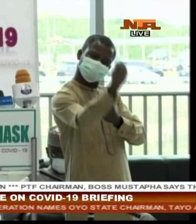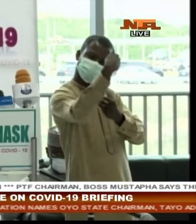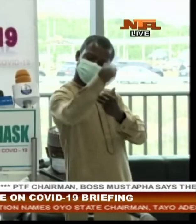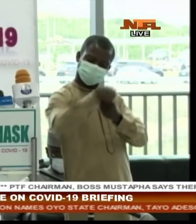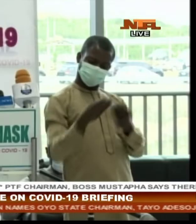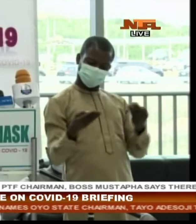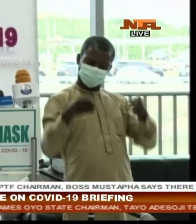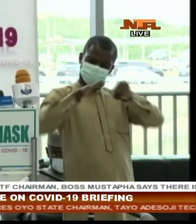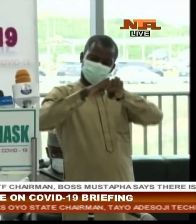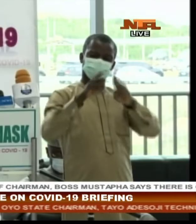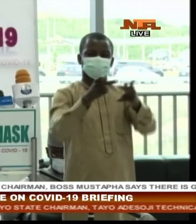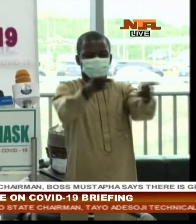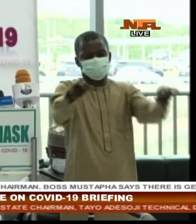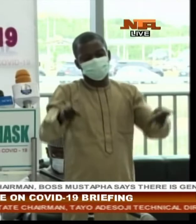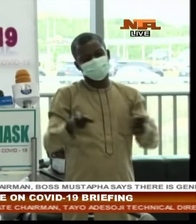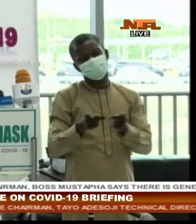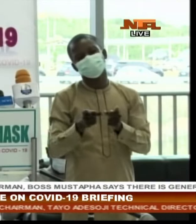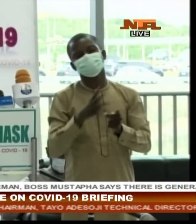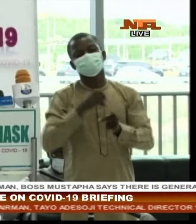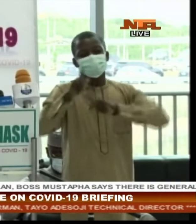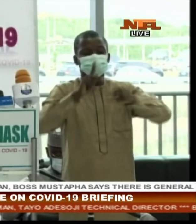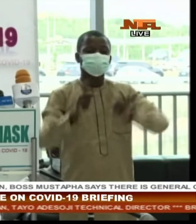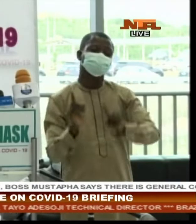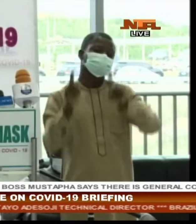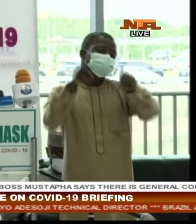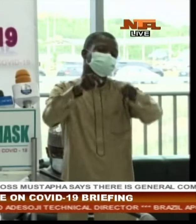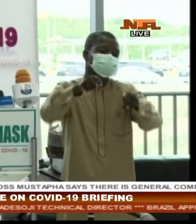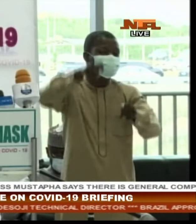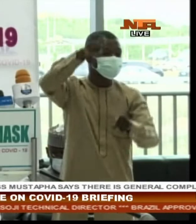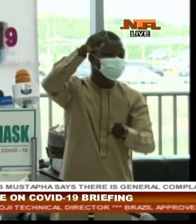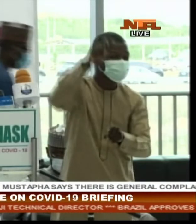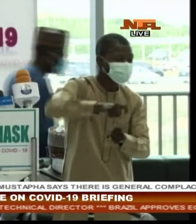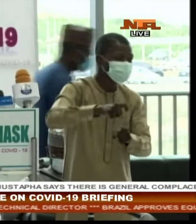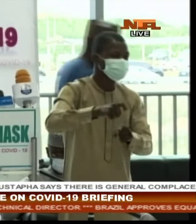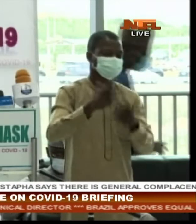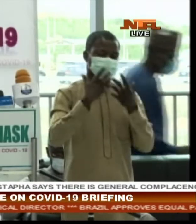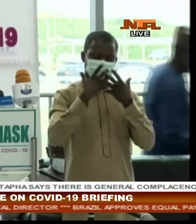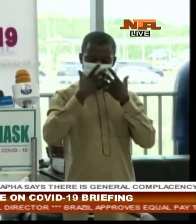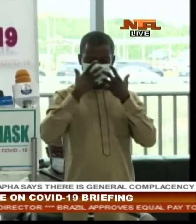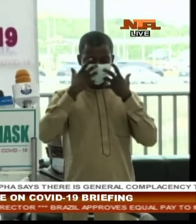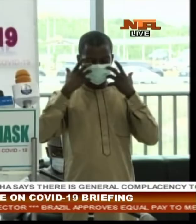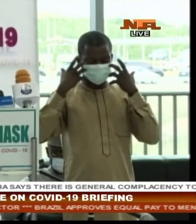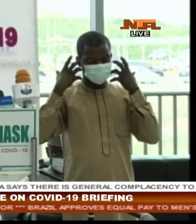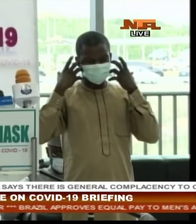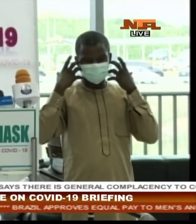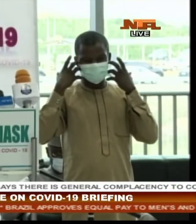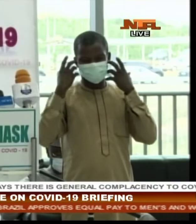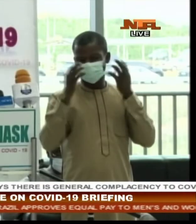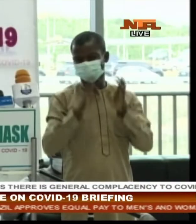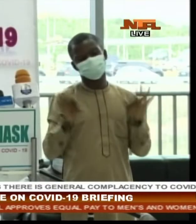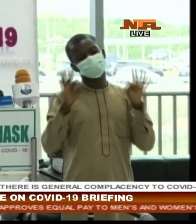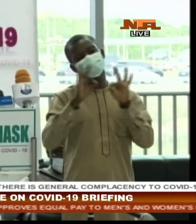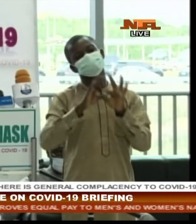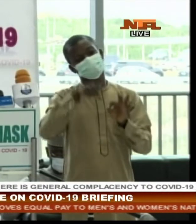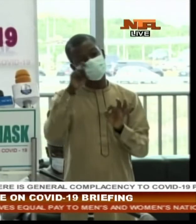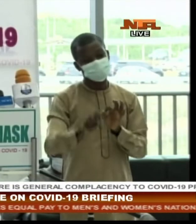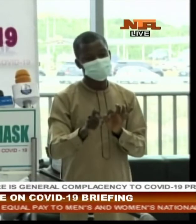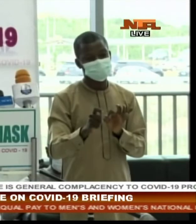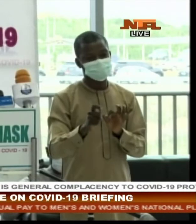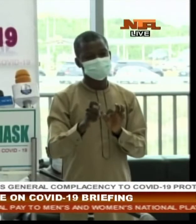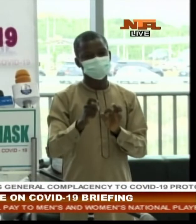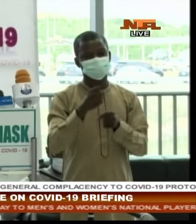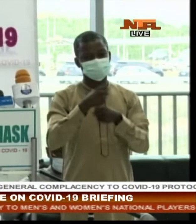spaces, and attendees must wear face masks, and they must